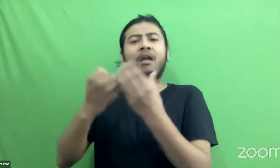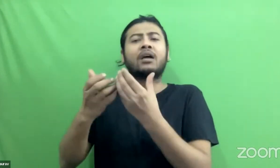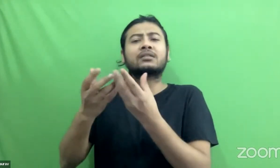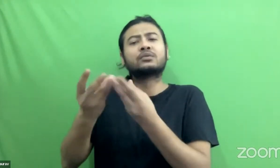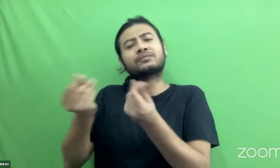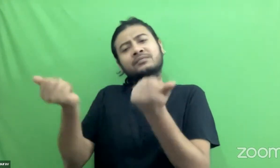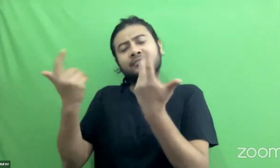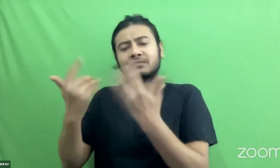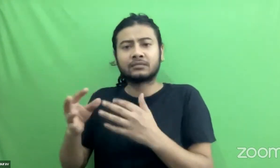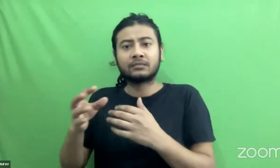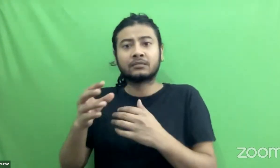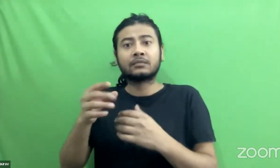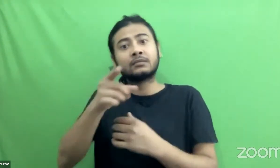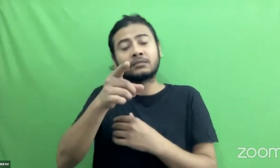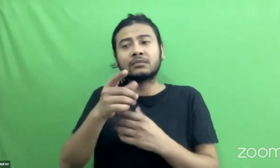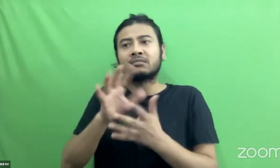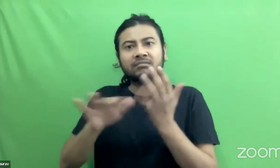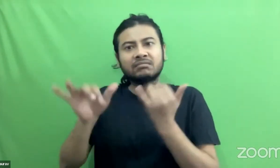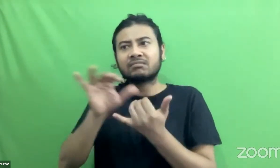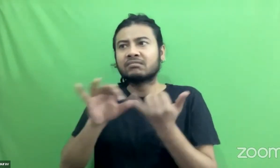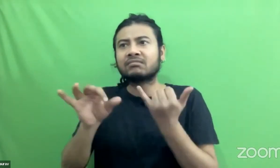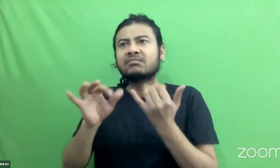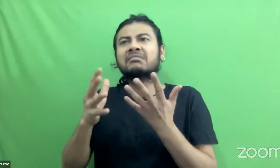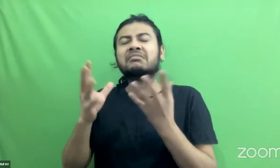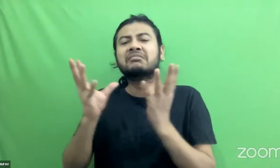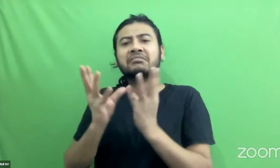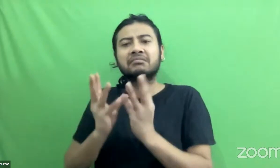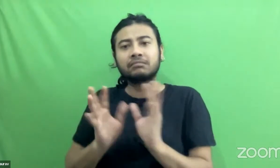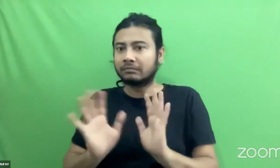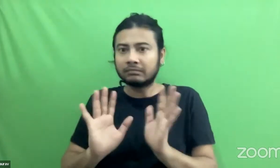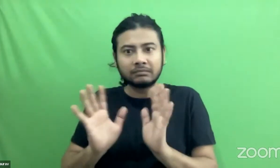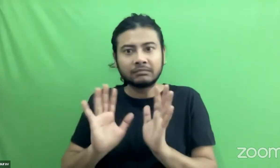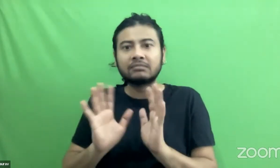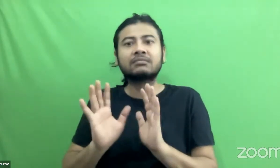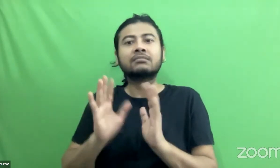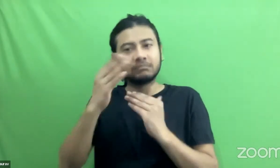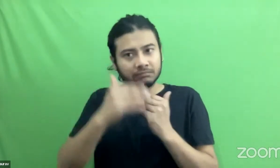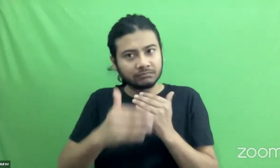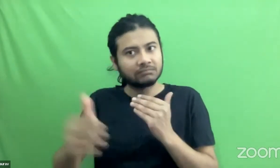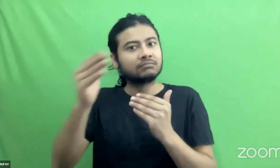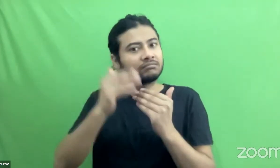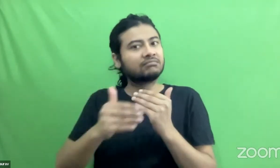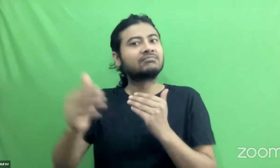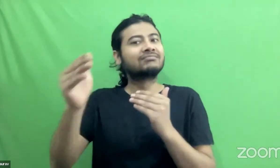Don't stop your chanting, because that is the only way you will be connected to Krishna.